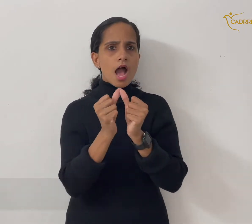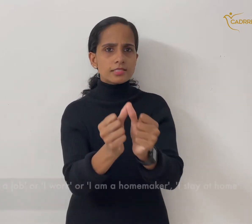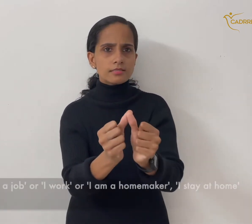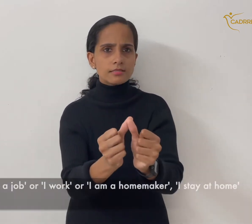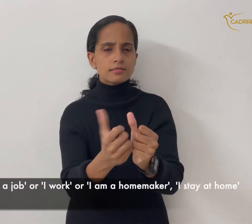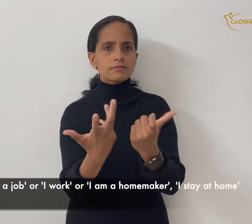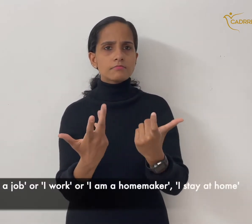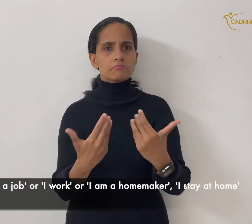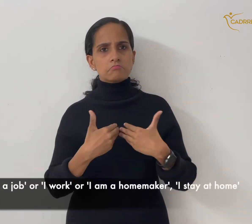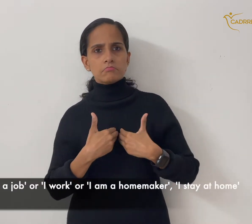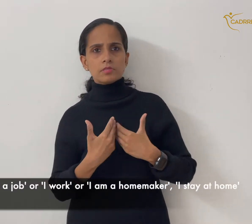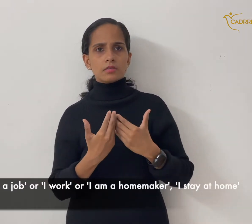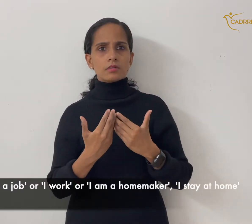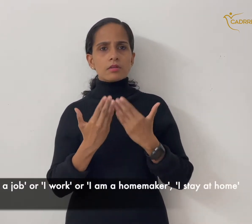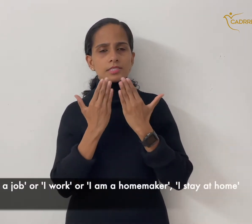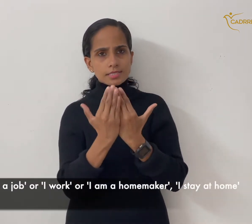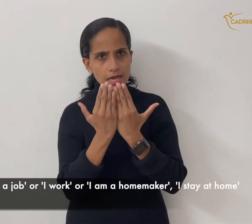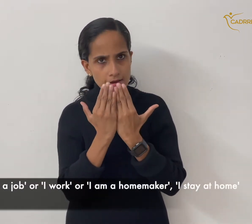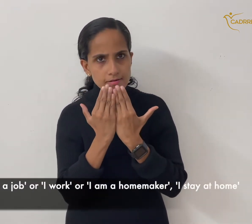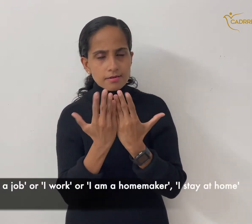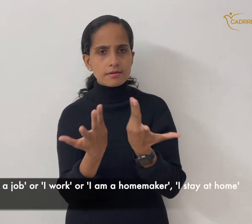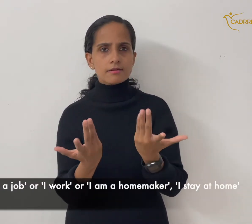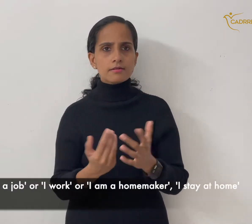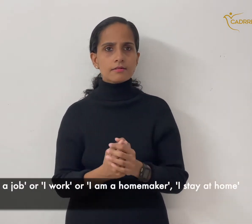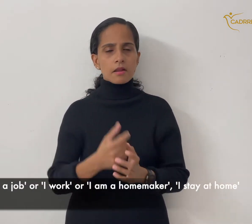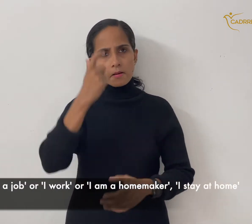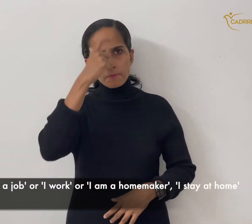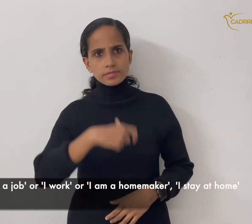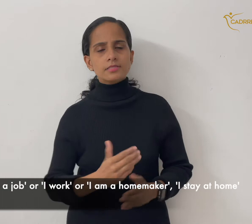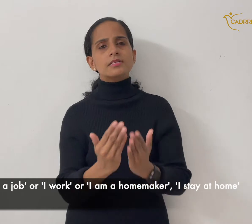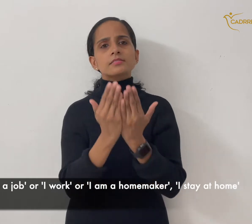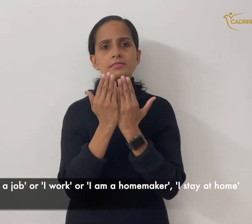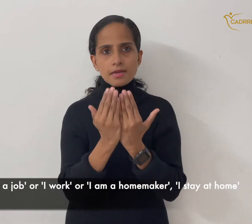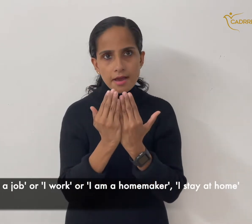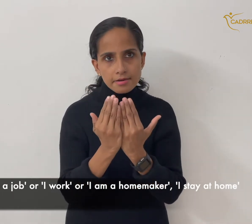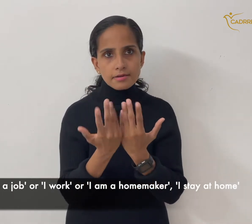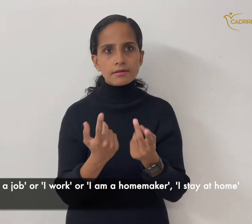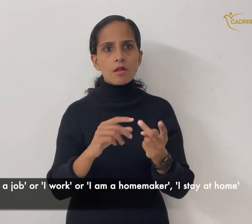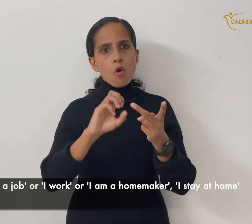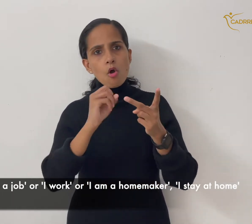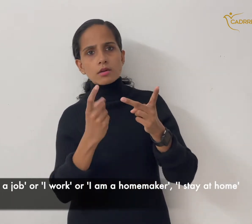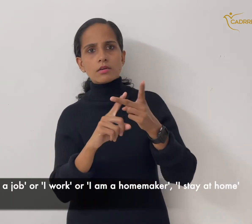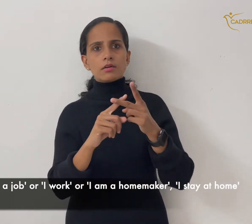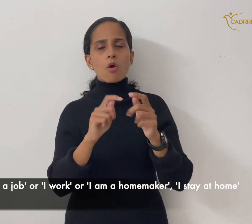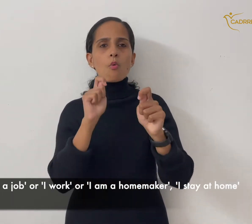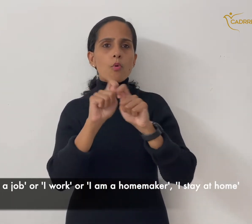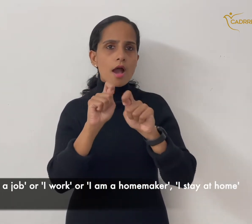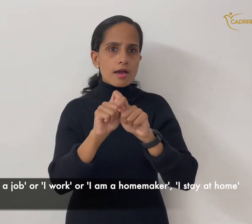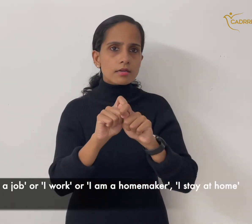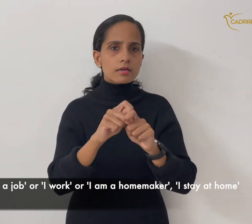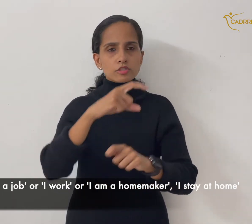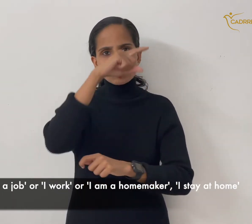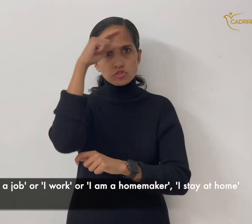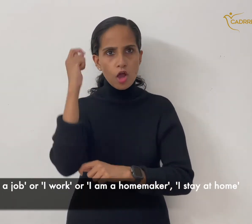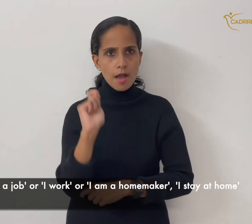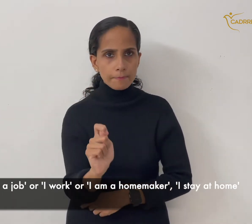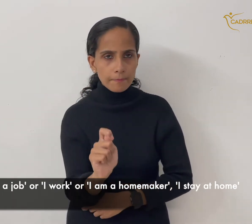I am a student, or I have a job, or I work, or I am a homemaker. I stay